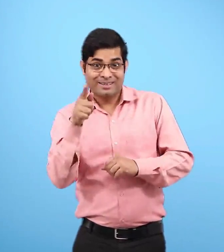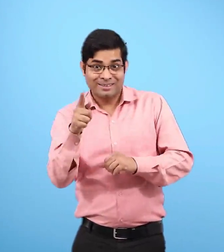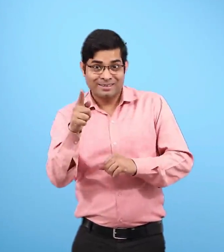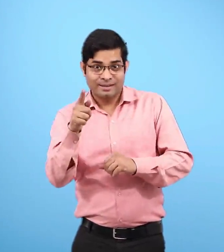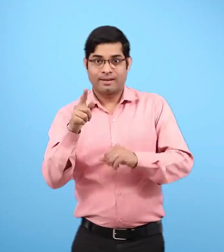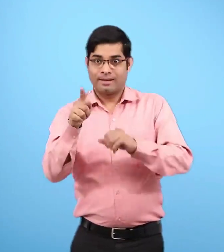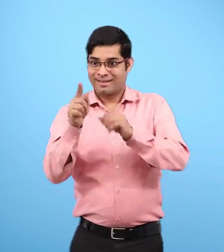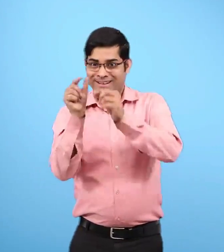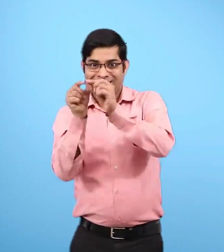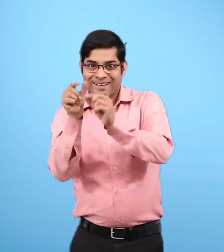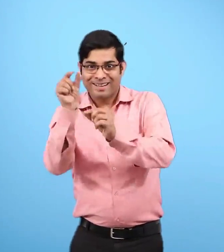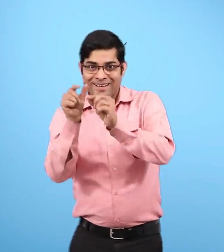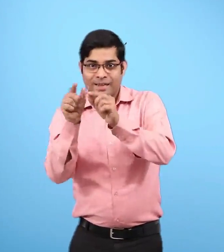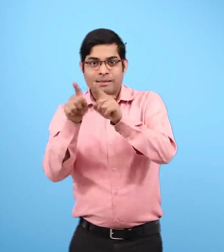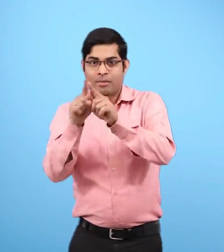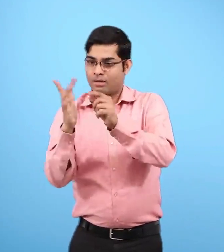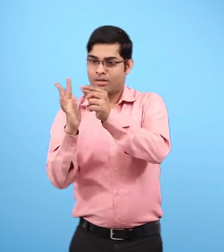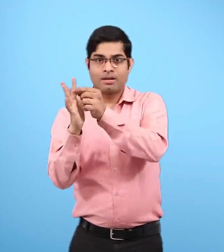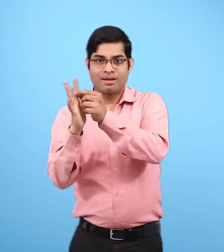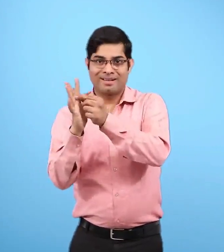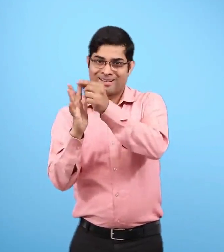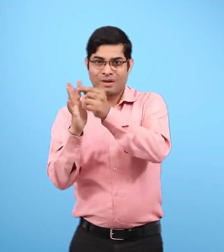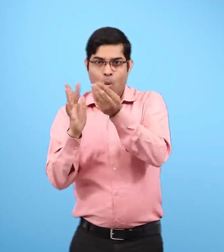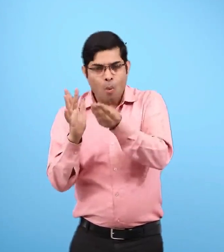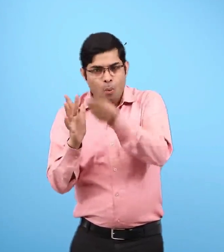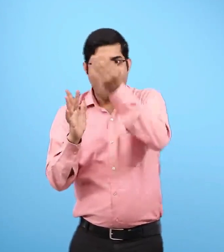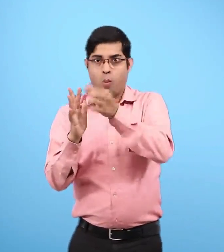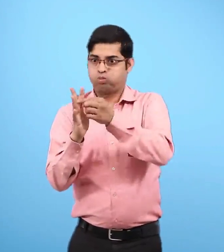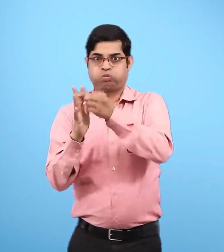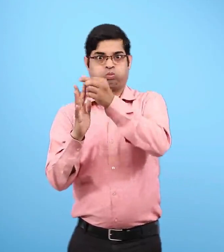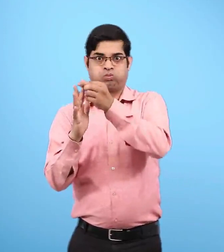Pencil 1 is more round than your middle finger.